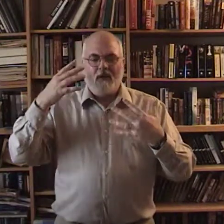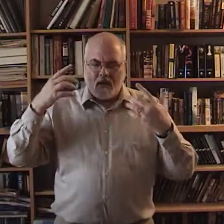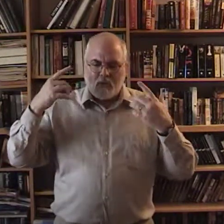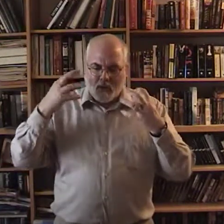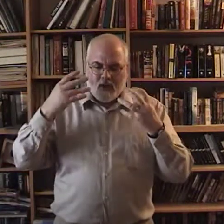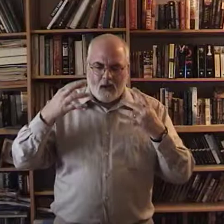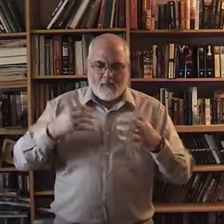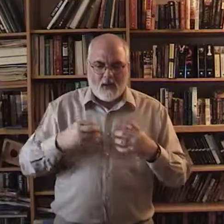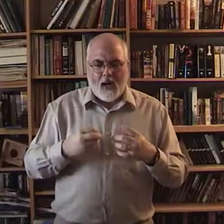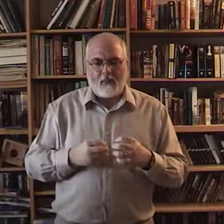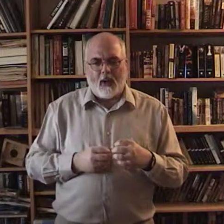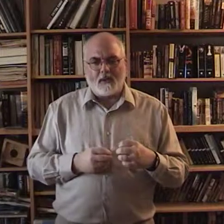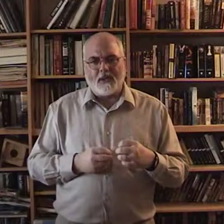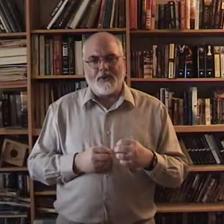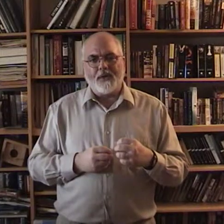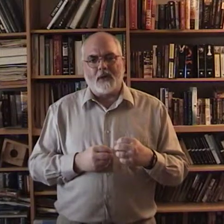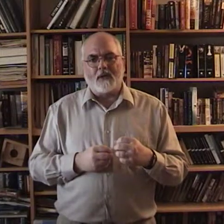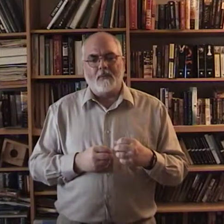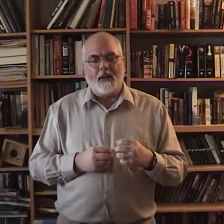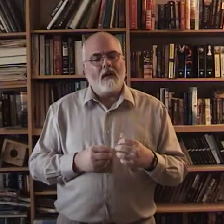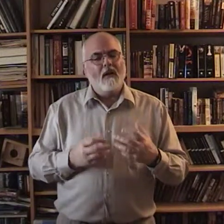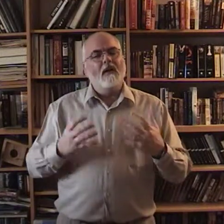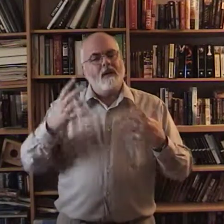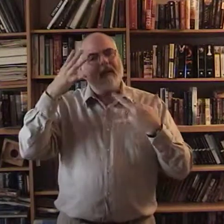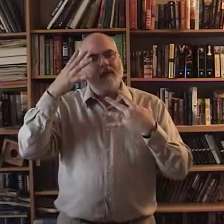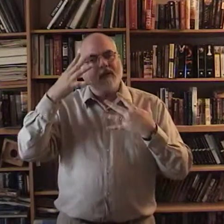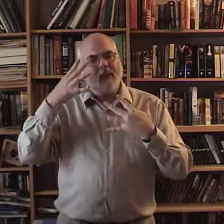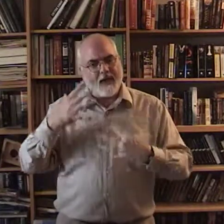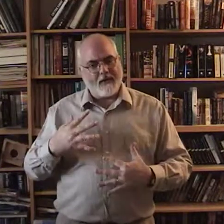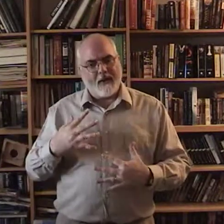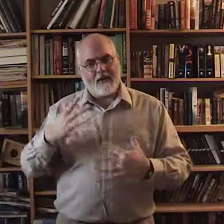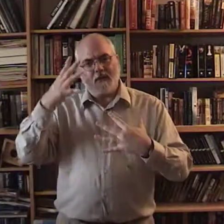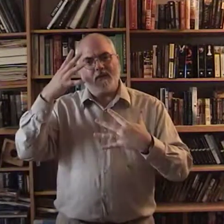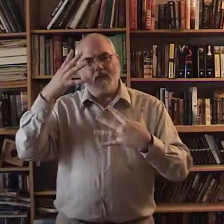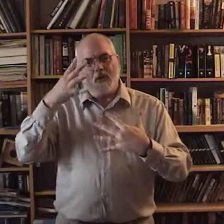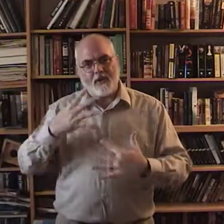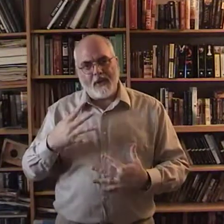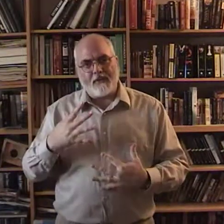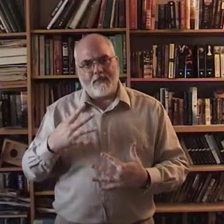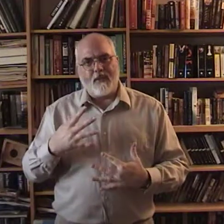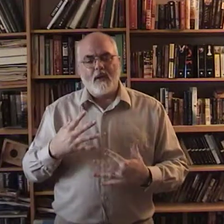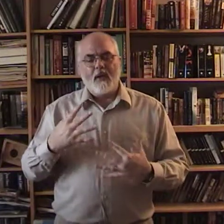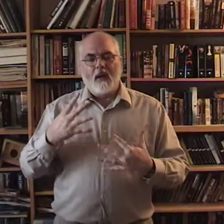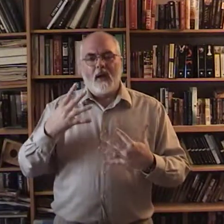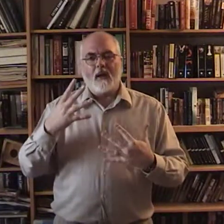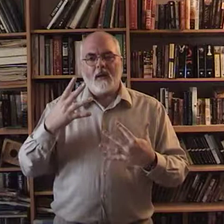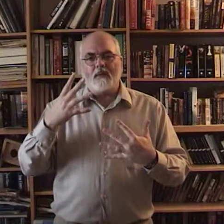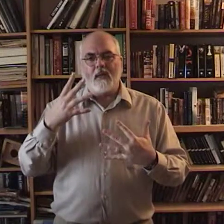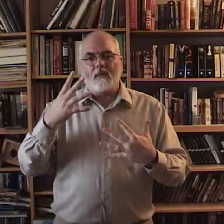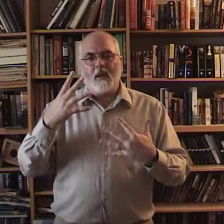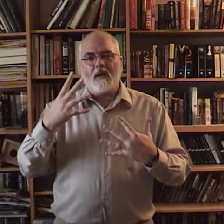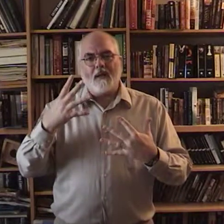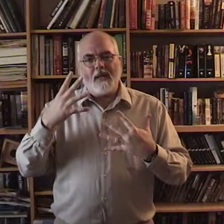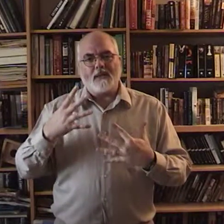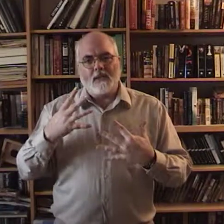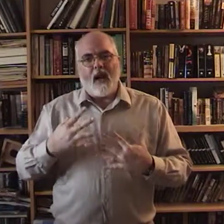know, wrinkle up your eyebrows there just a little bit. It's sadness. It's grief. So at least not